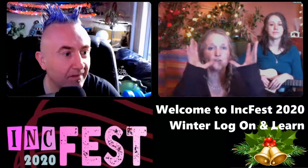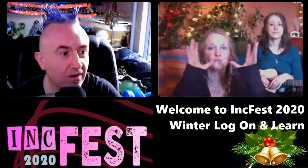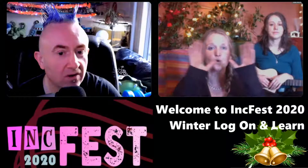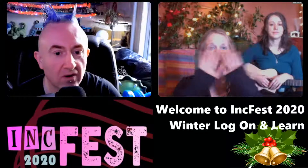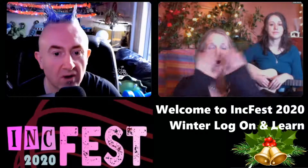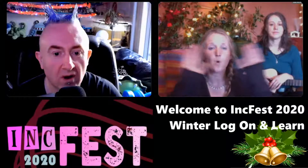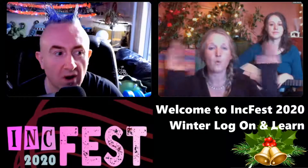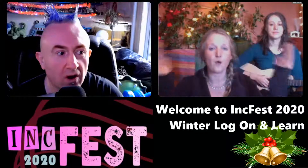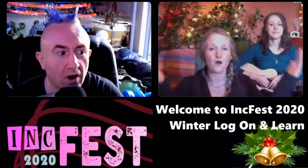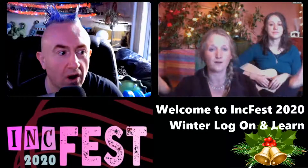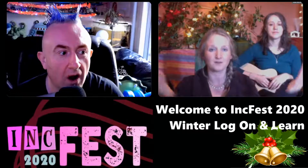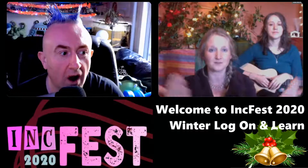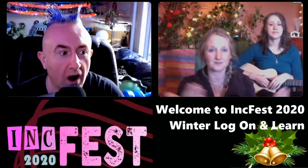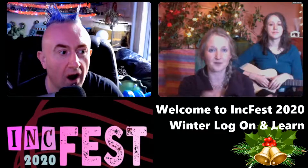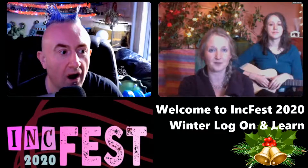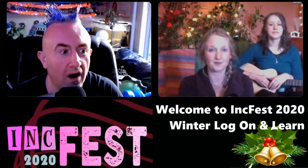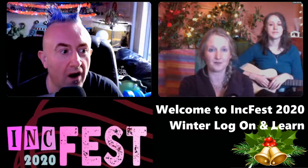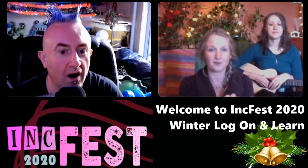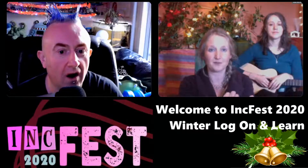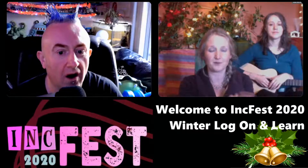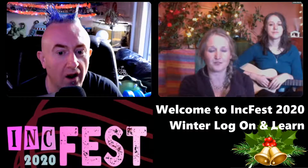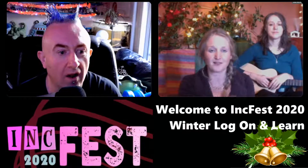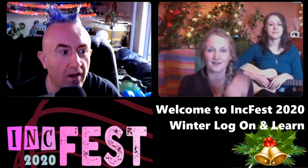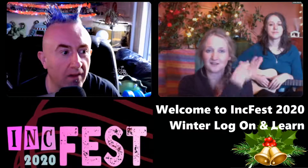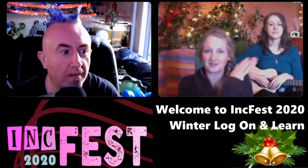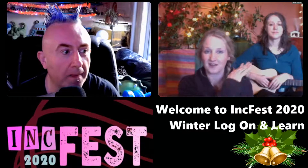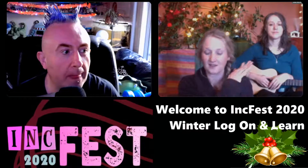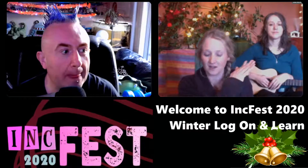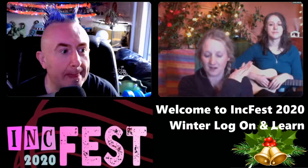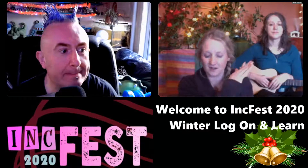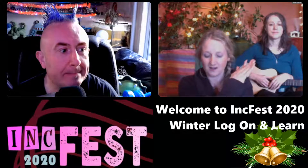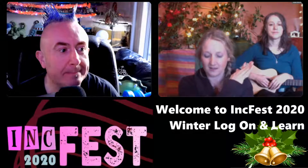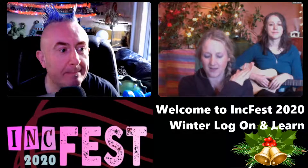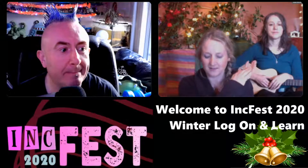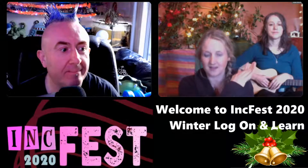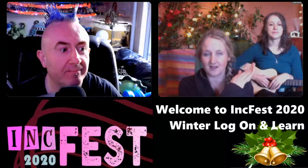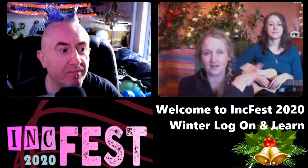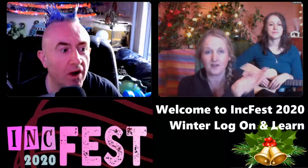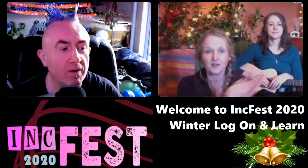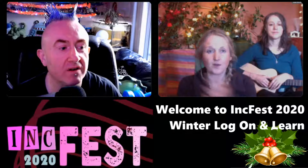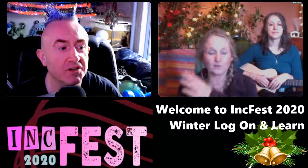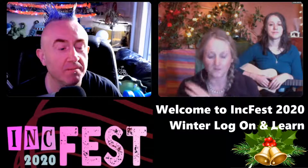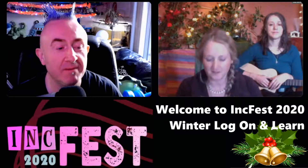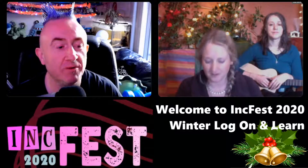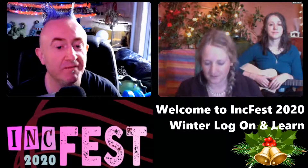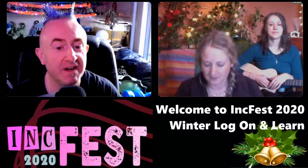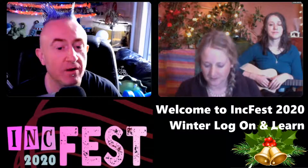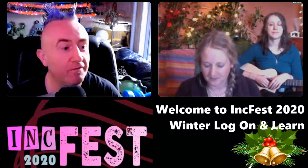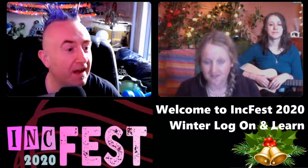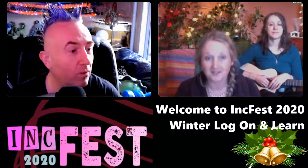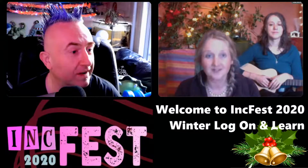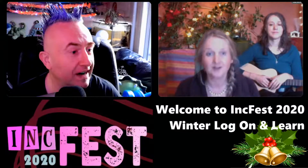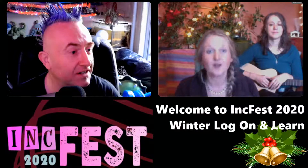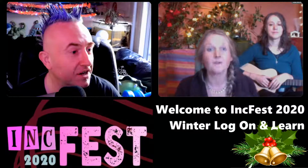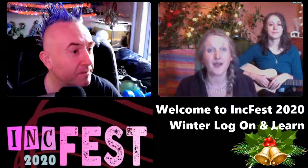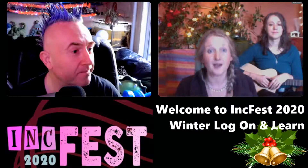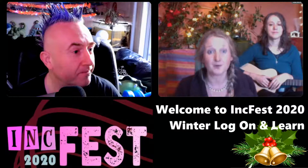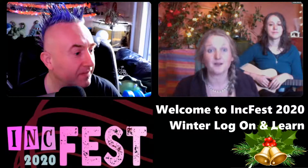Wonderful World. Maybe you remember it. We sang it together earlier this year. Are we going to show people the video of that one, Kaylee Jo? That would be